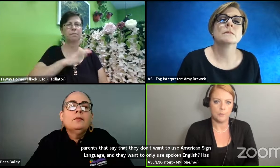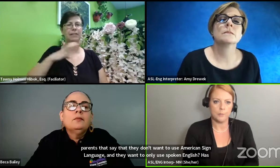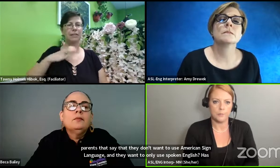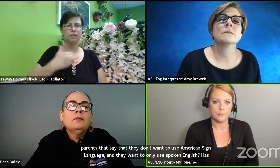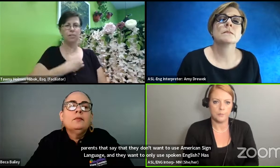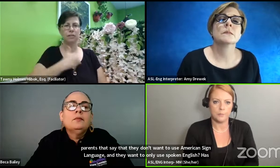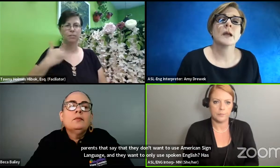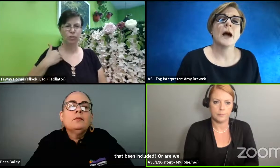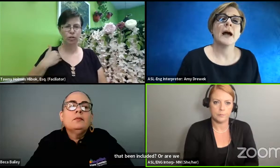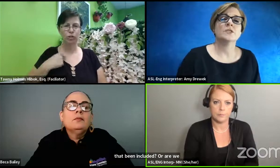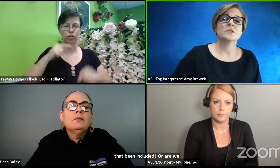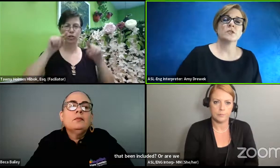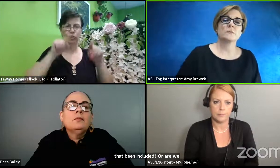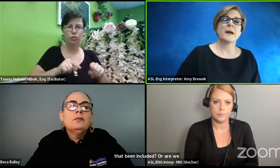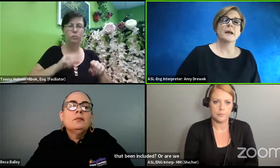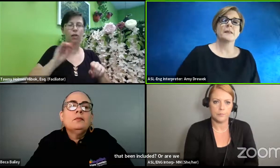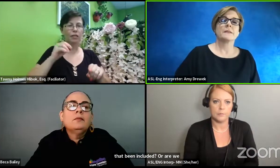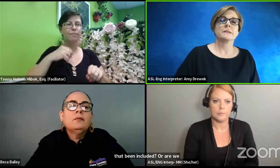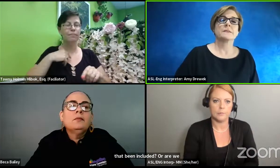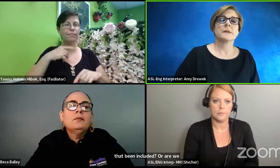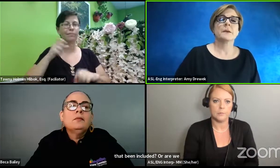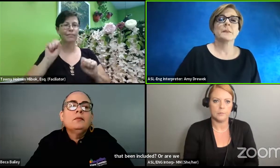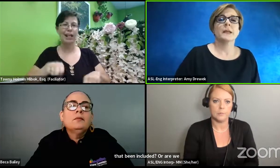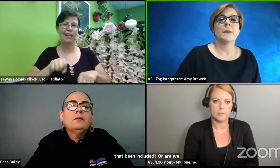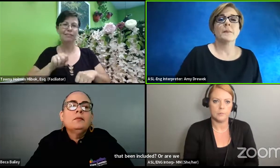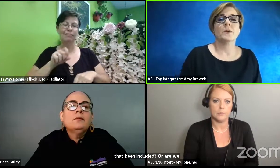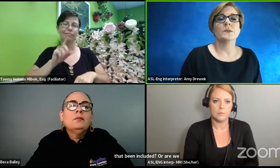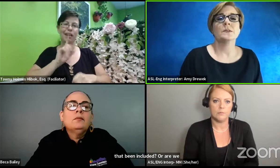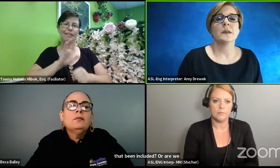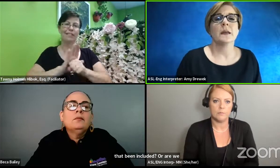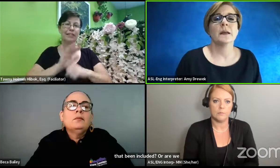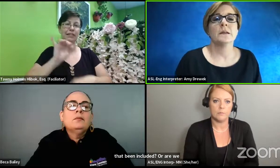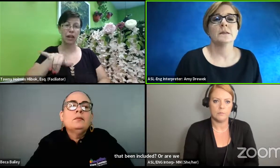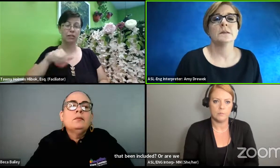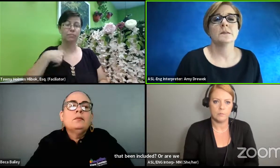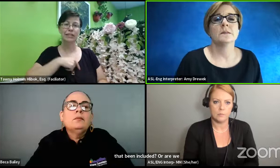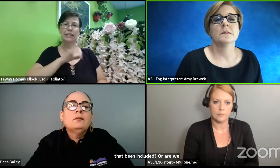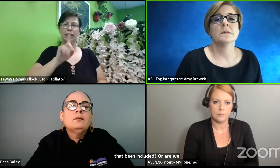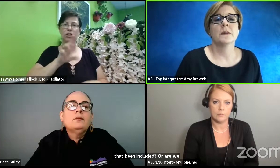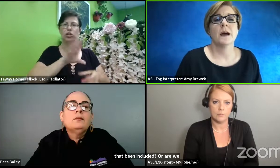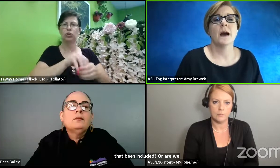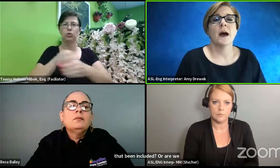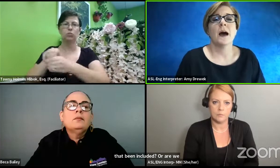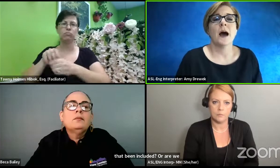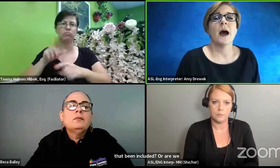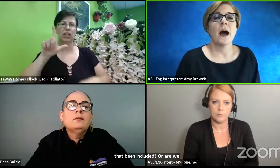well? I just looked back at the list of subcommittee members and